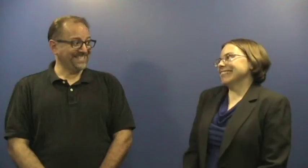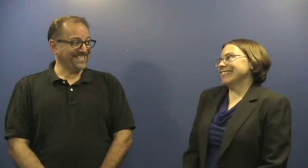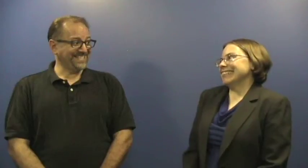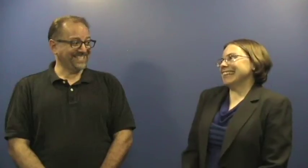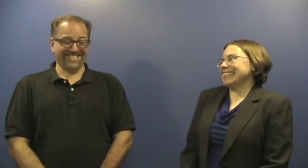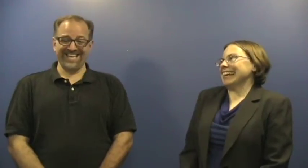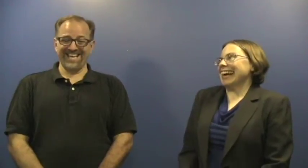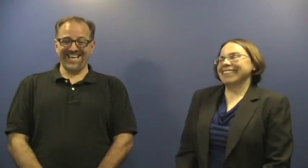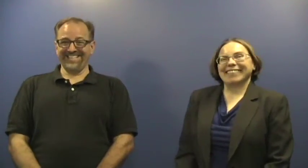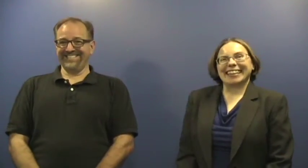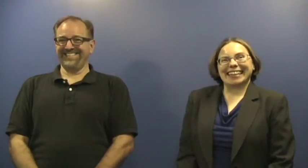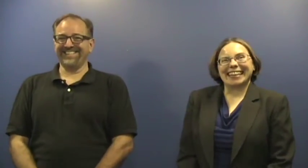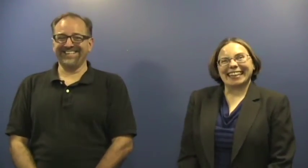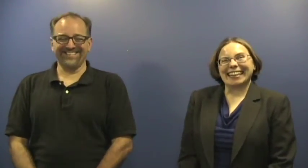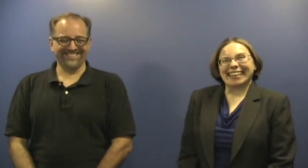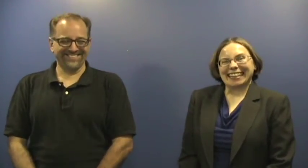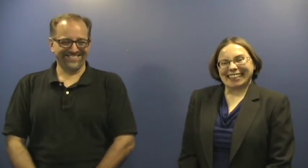Yes? Yes, I am. Okay.